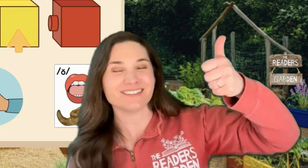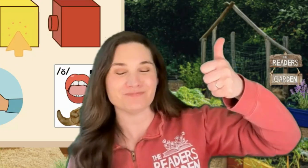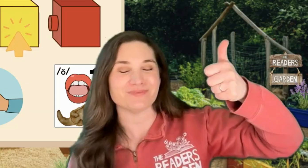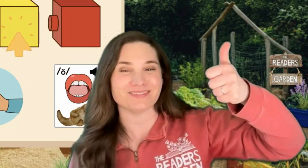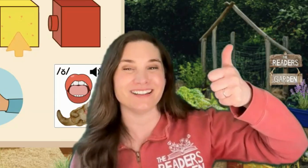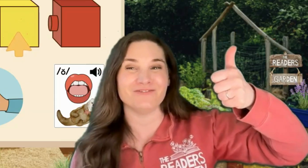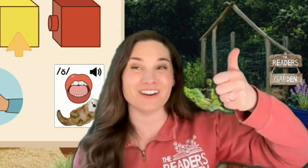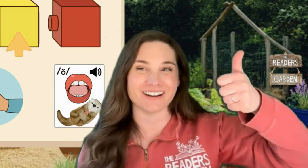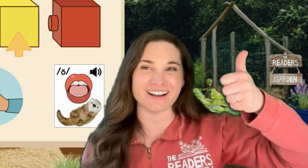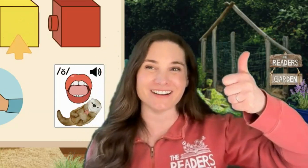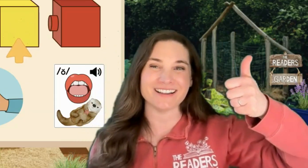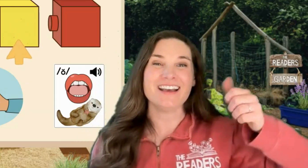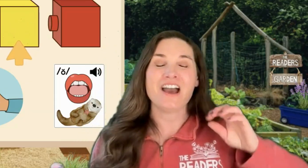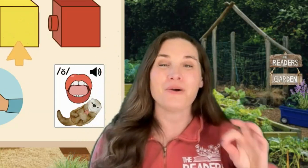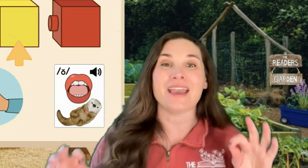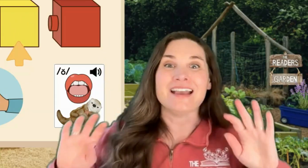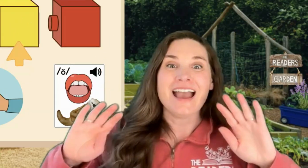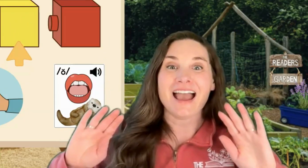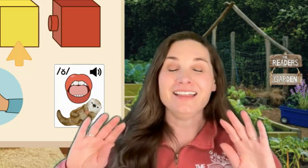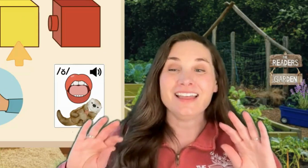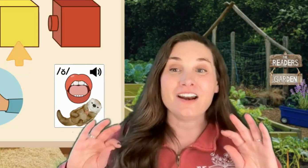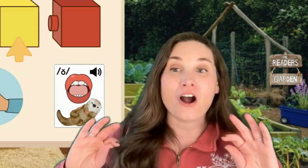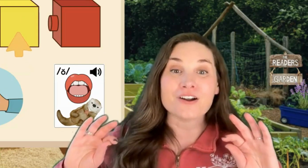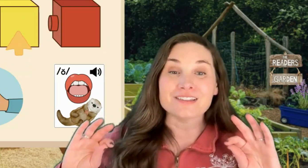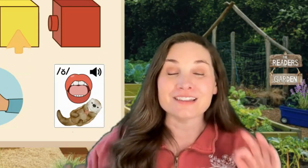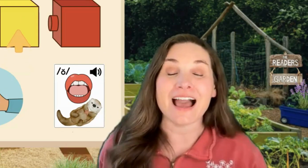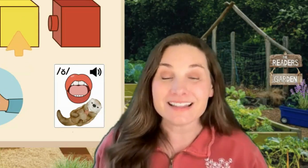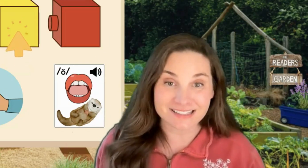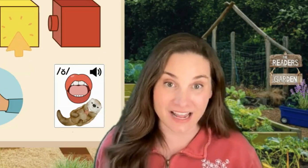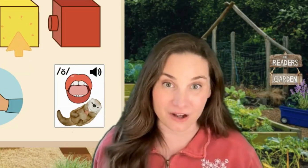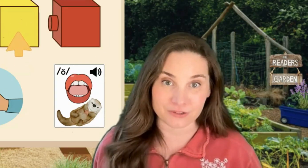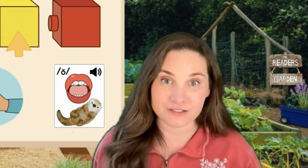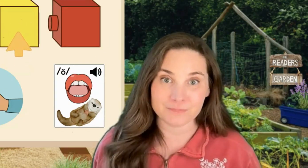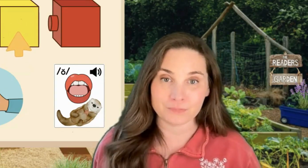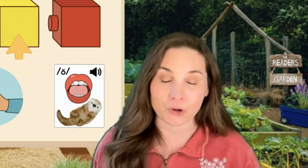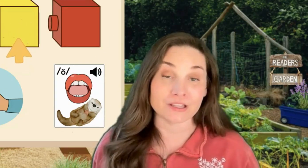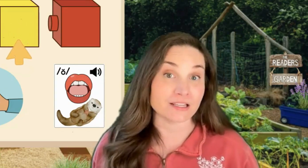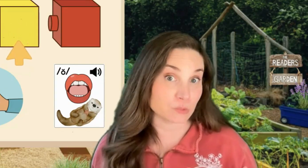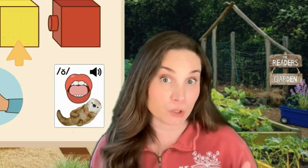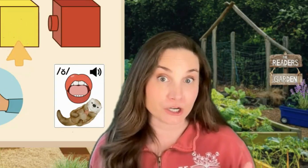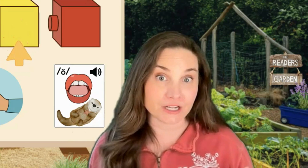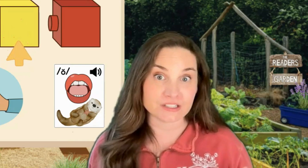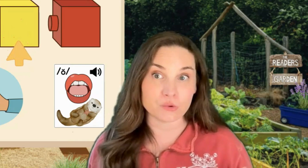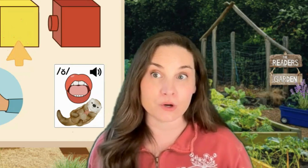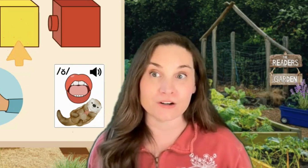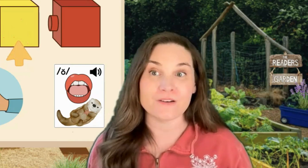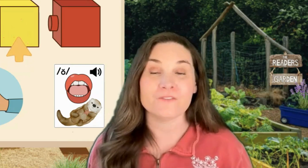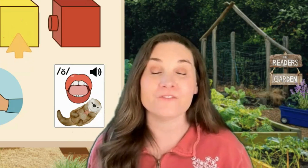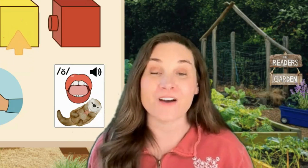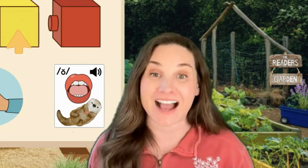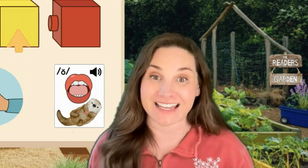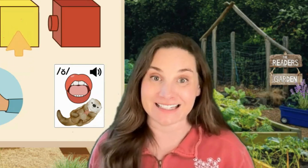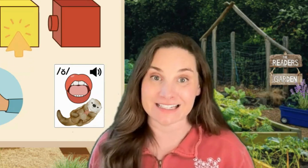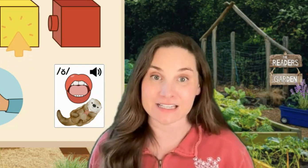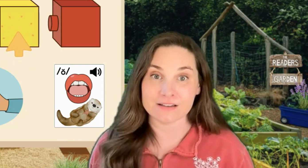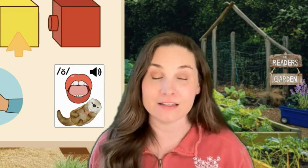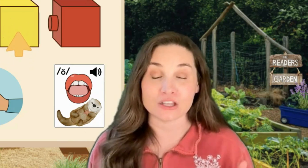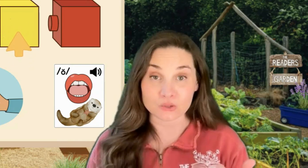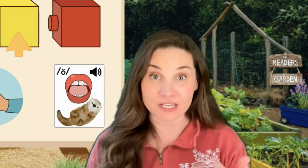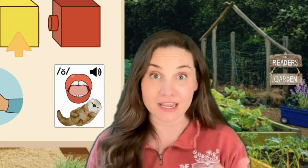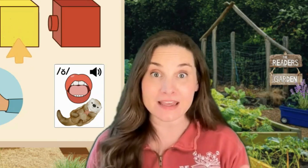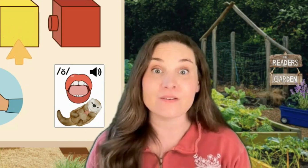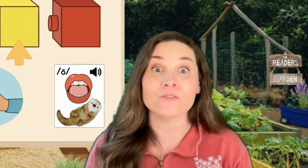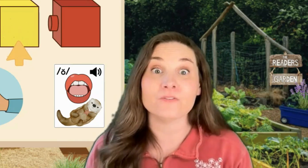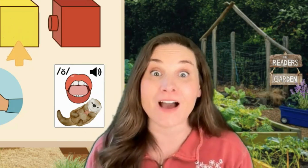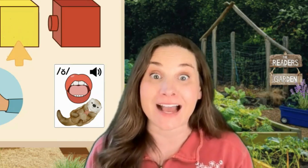it. Very good. Okay, and then our last sound, our last word is the word find.